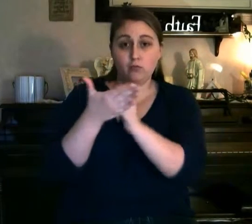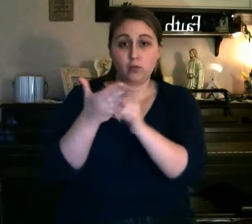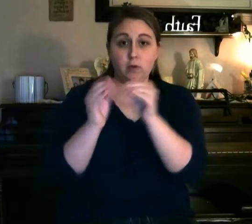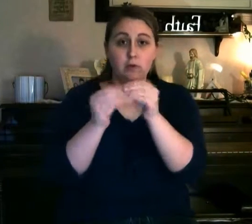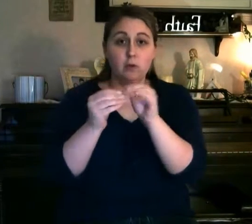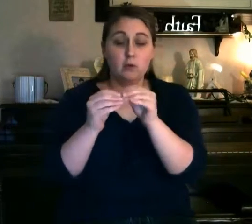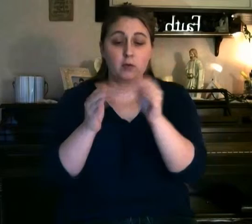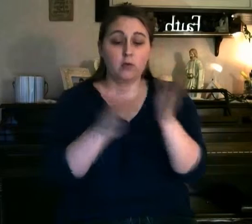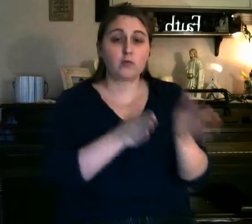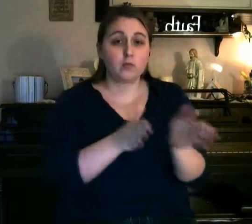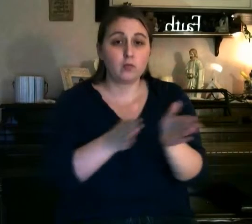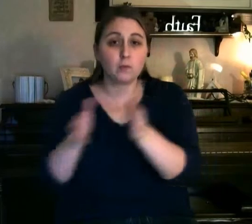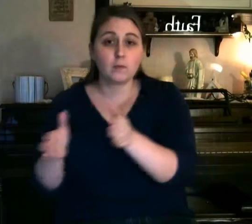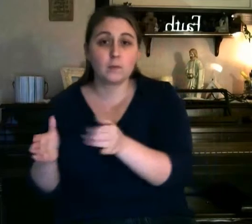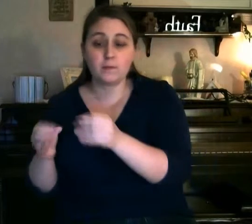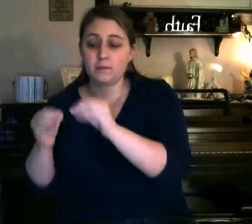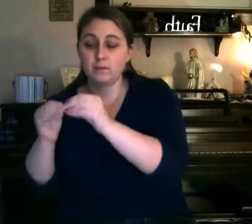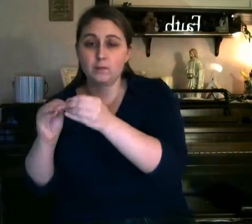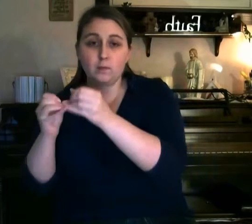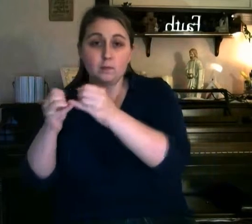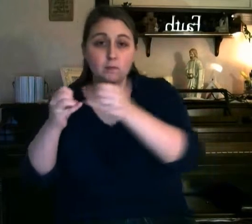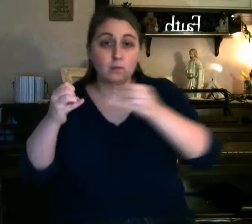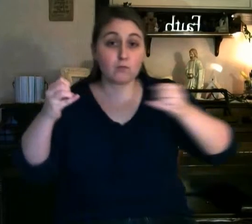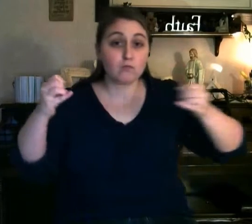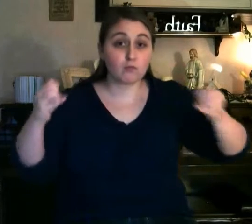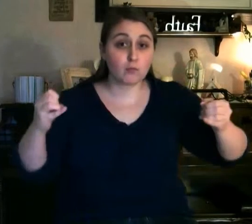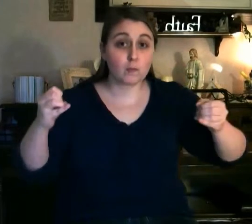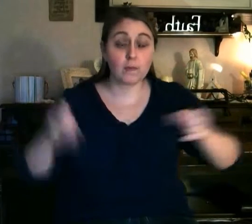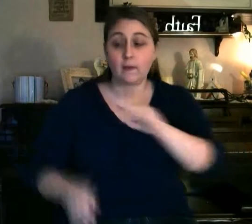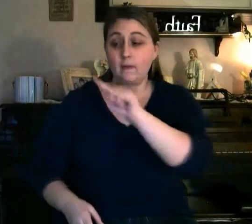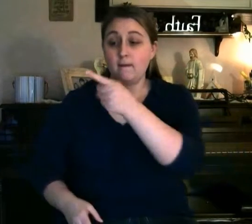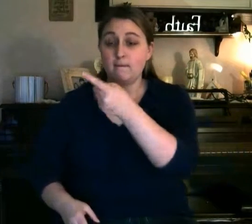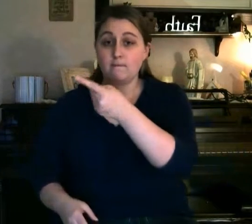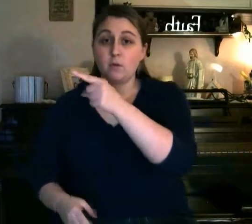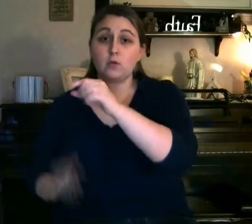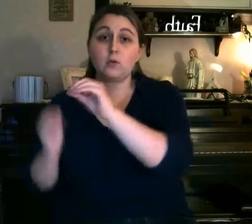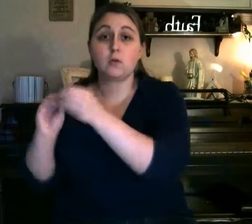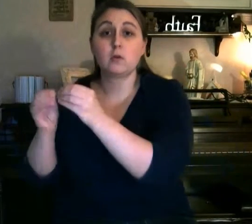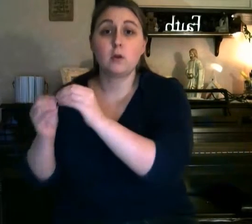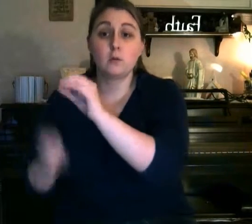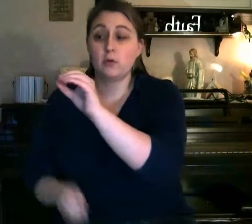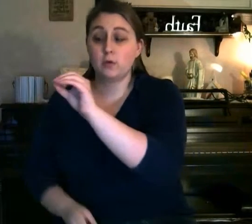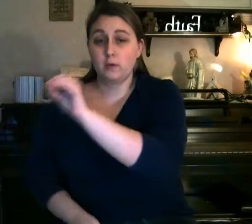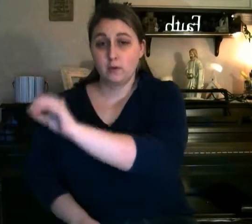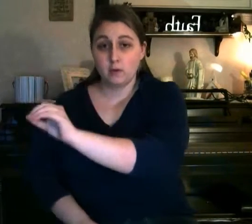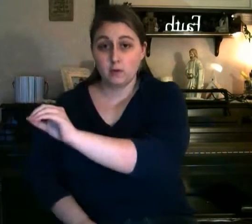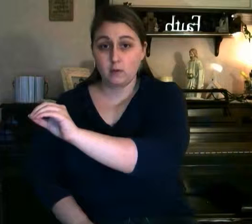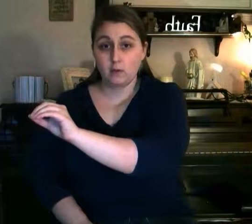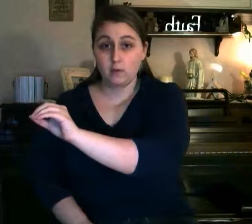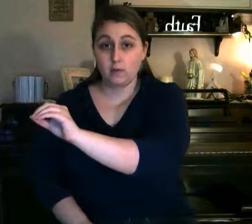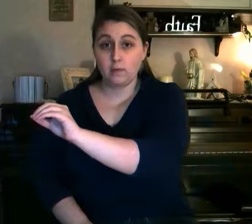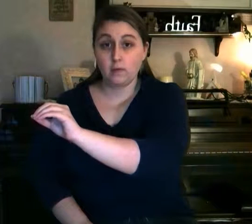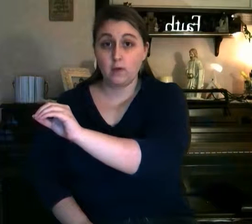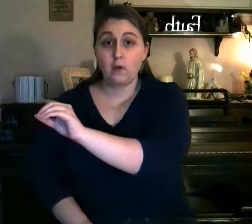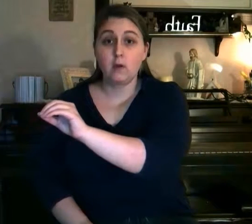the numbers I'm using are kind of in it. So you know the first number is 0, which is nothing. Maybe you don't know, but now you know. And then you go